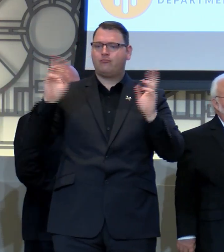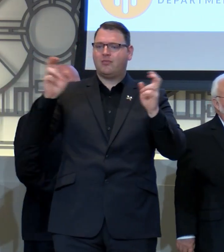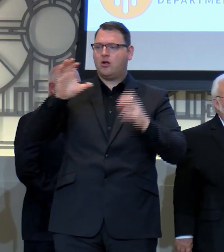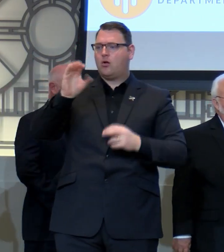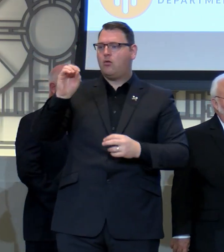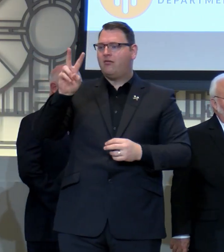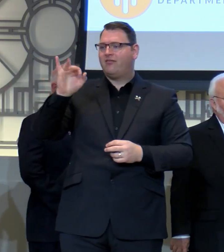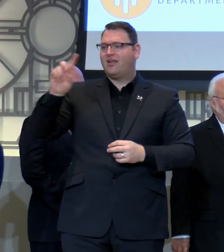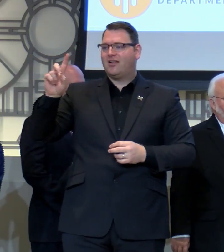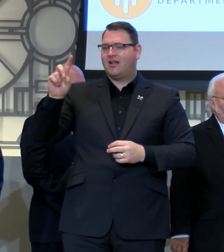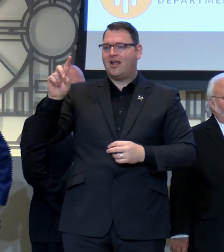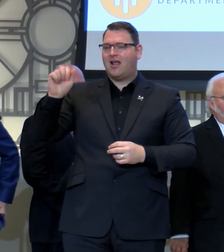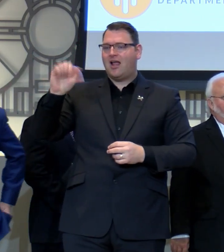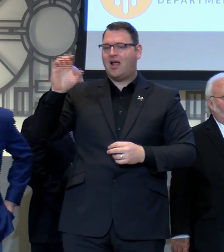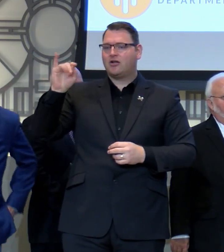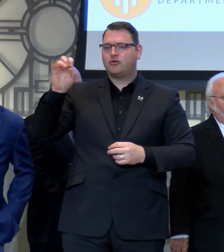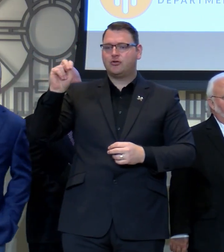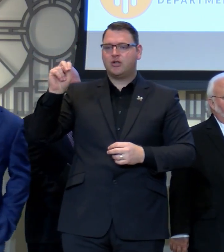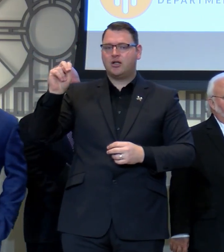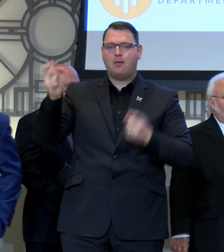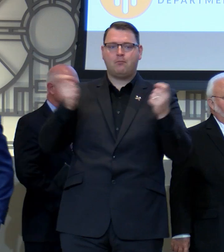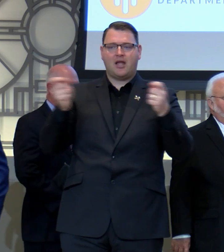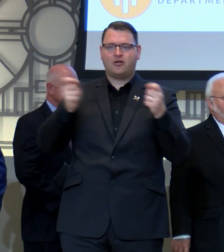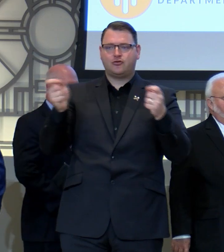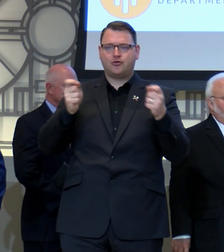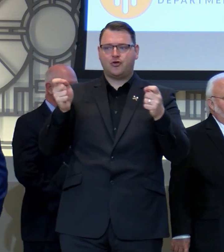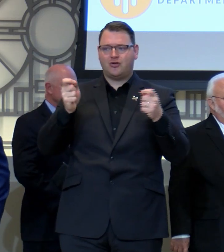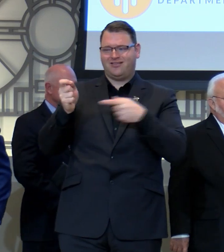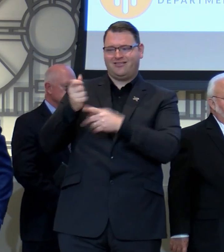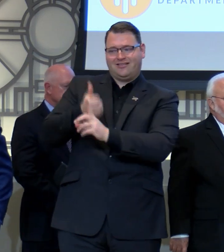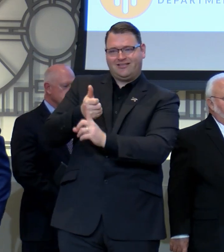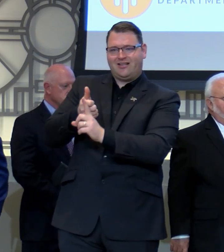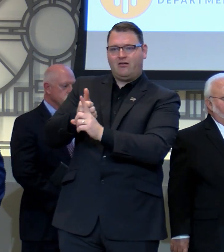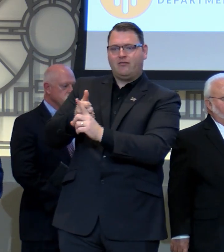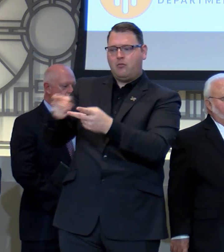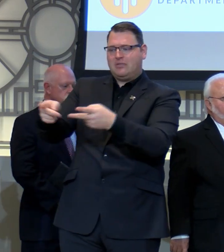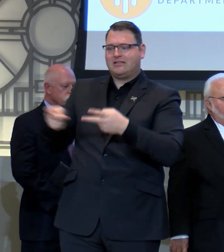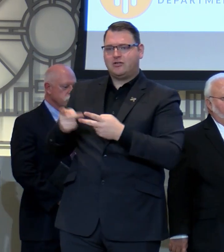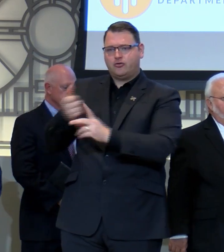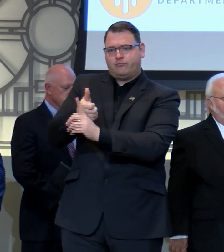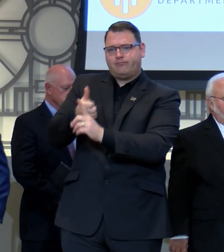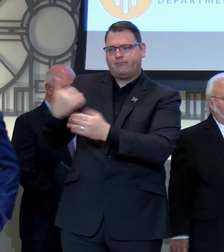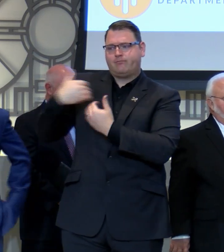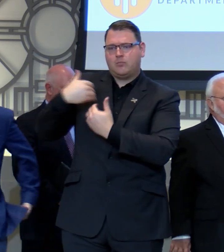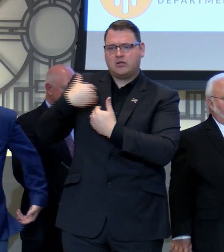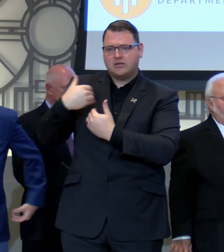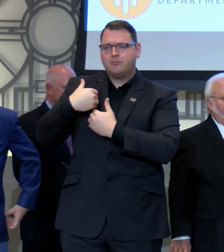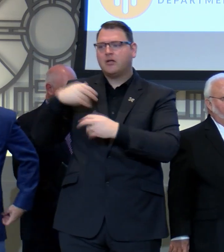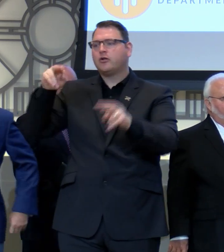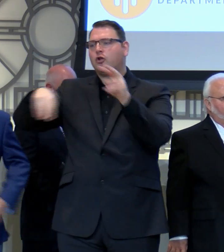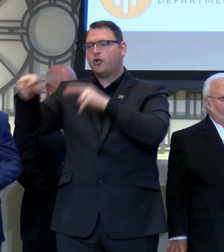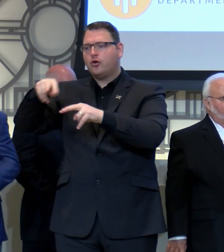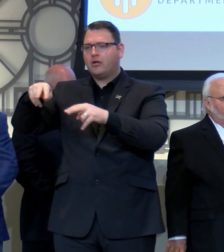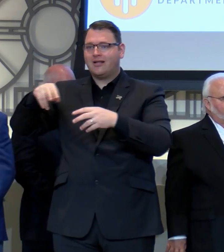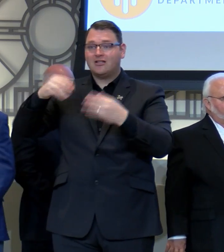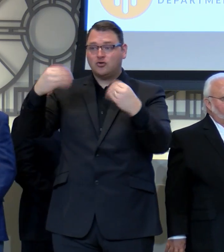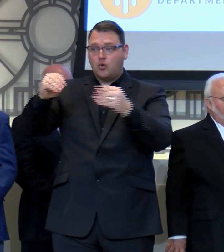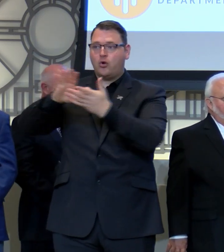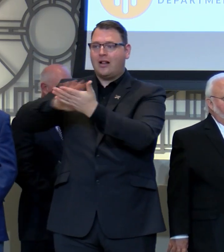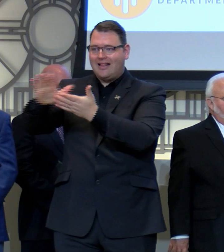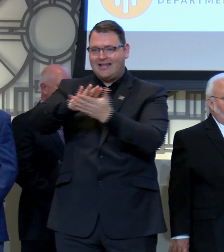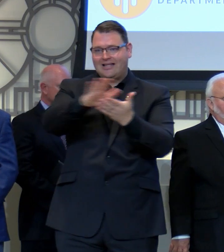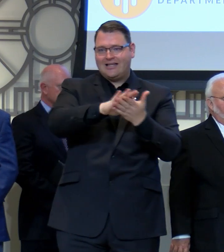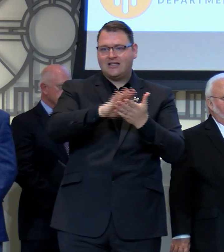Manager that oversees sanitation and customer flow in the store. So we're actively sanitizing our stores twice a